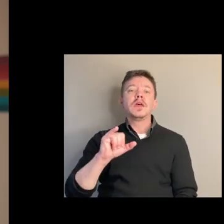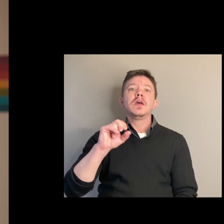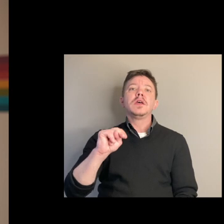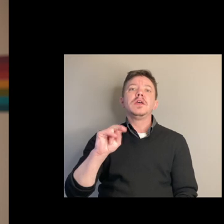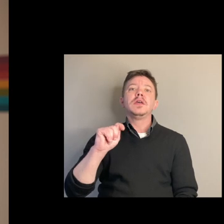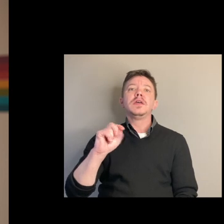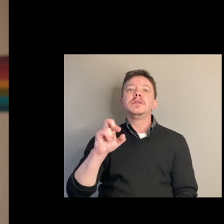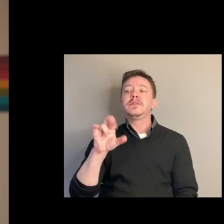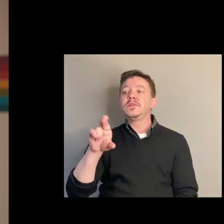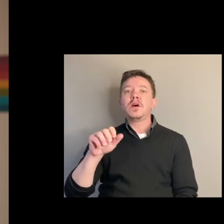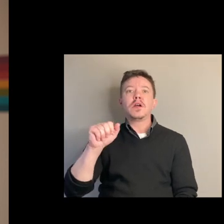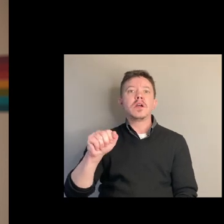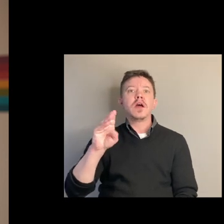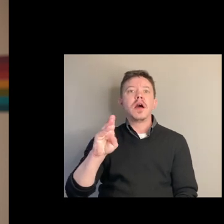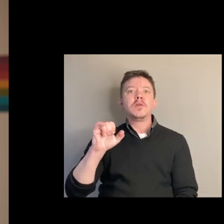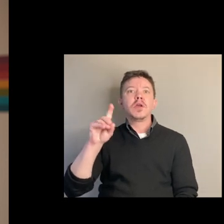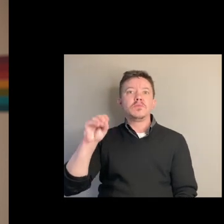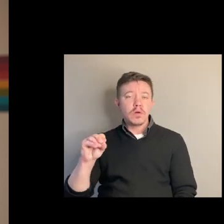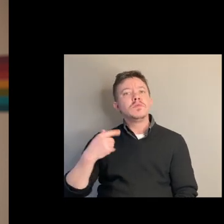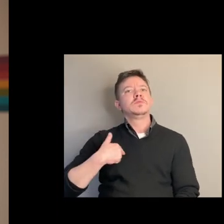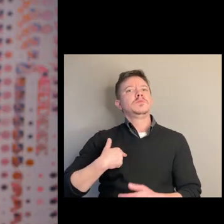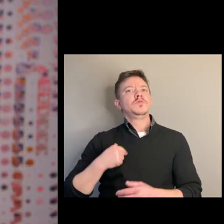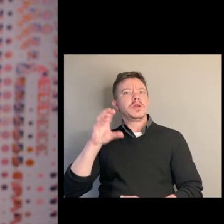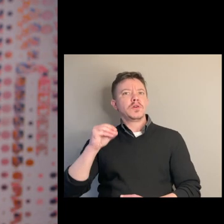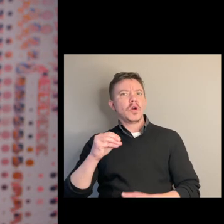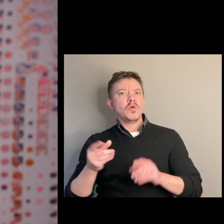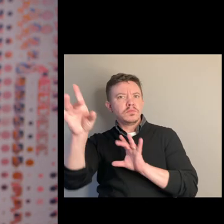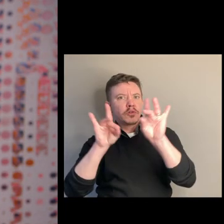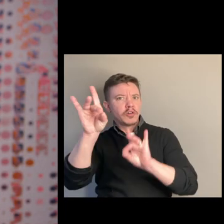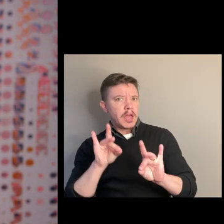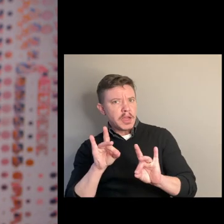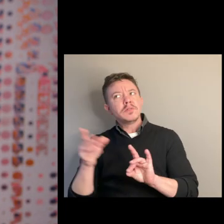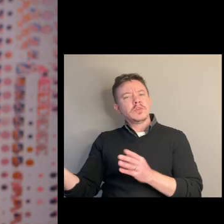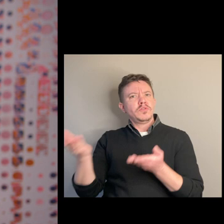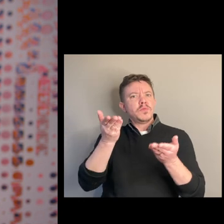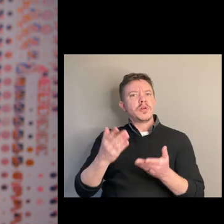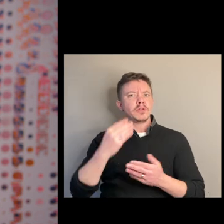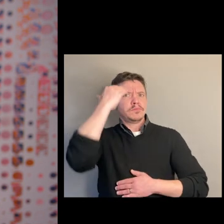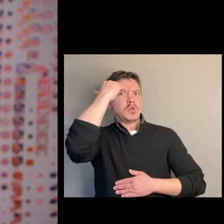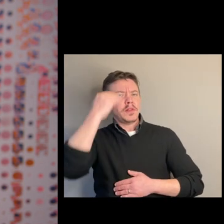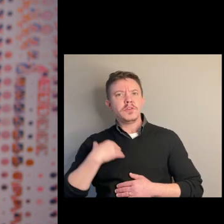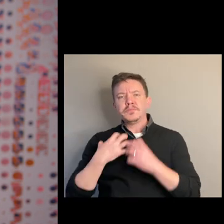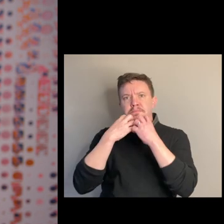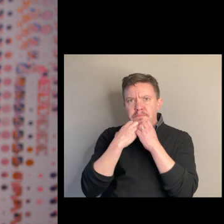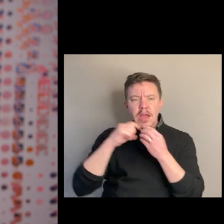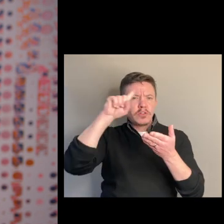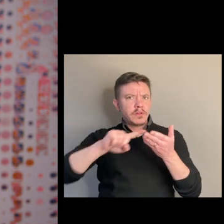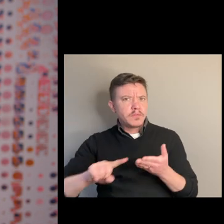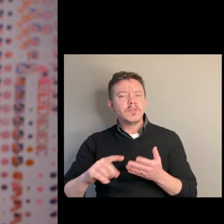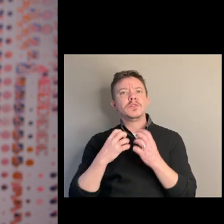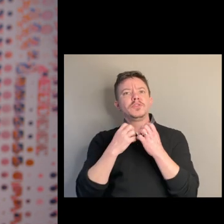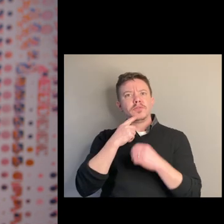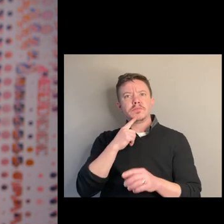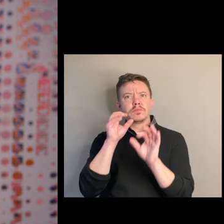Intizar Abioto will be guest curating the exhibition. She will bring her knowledge, passion of research, and care